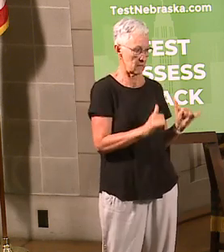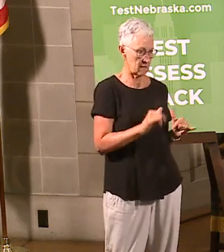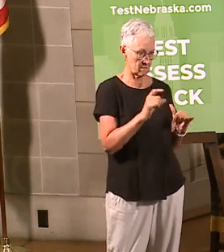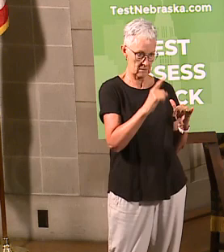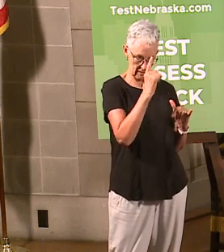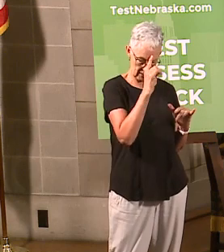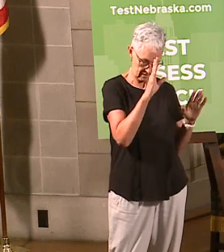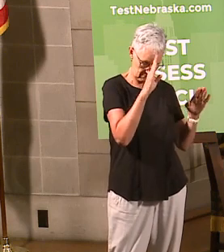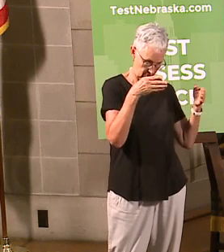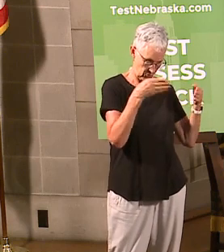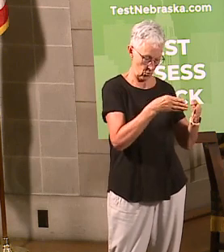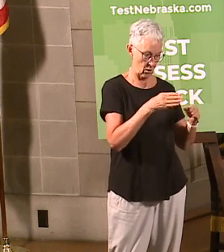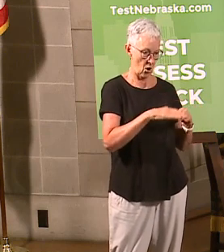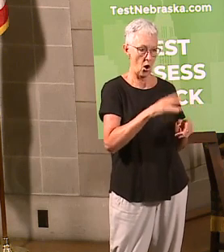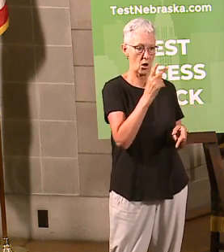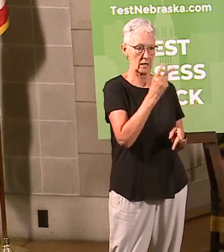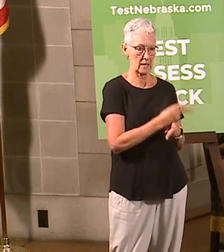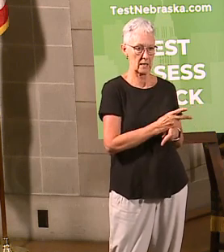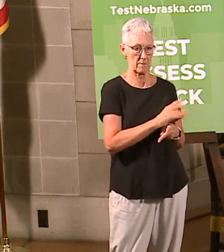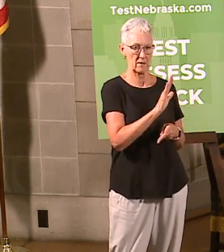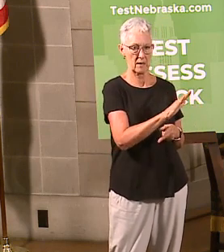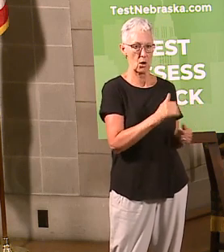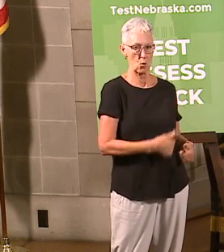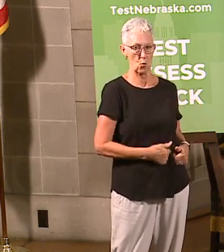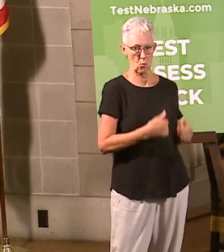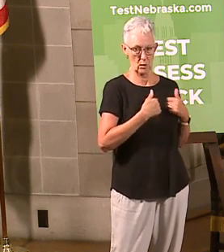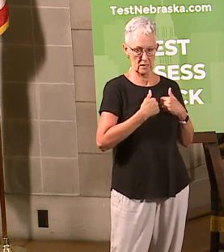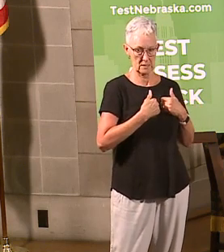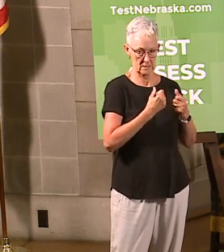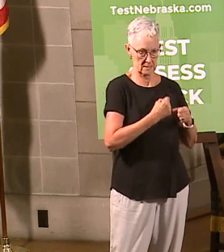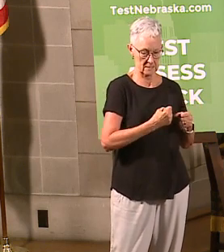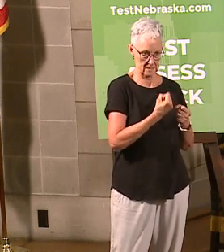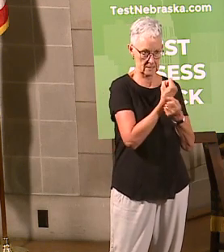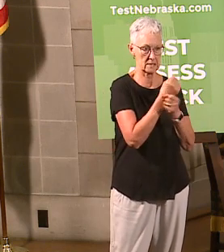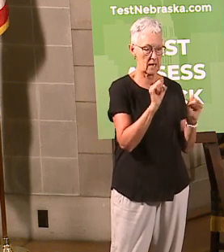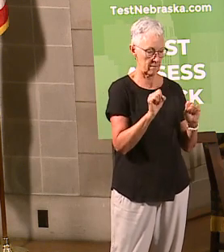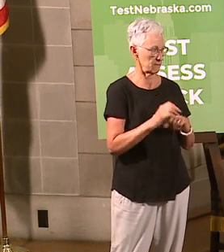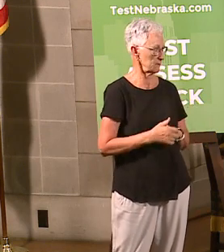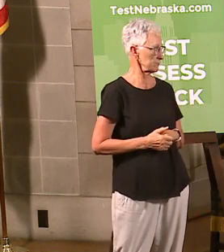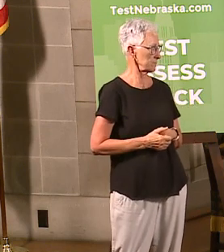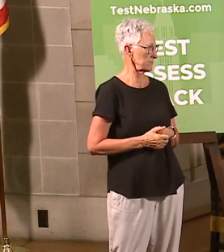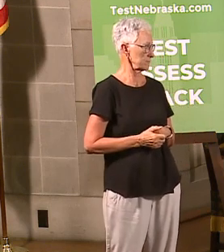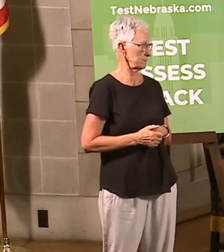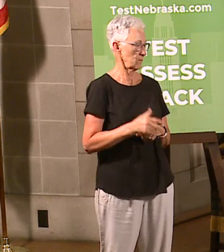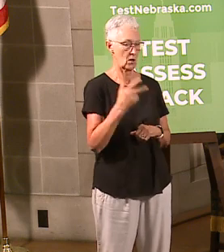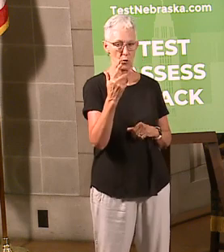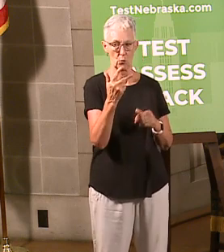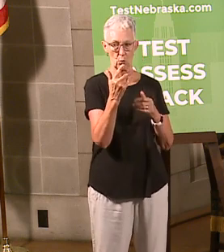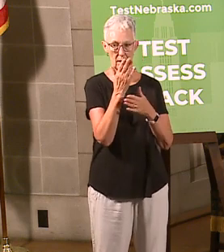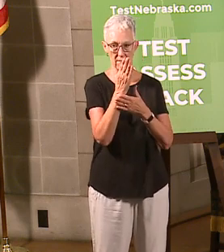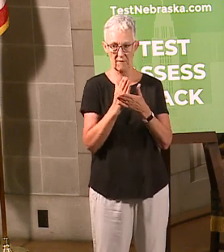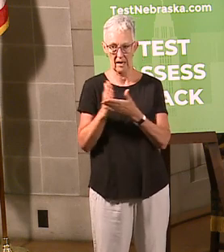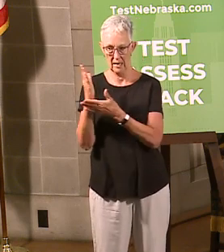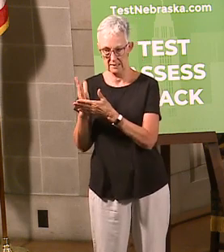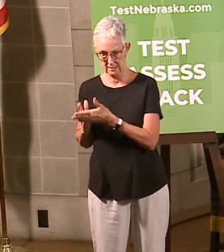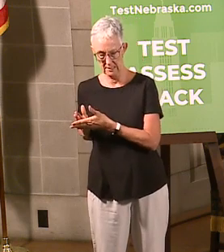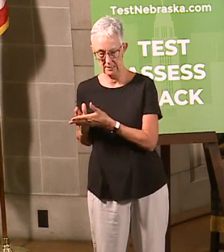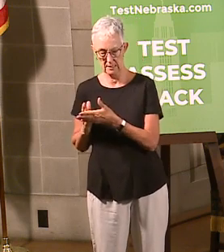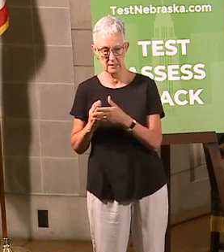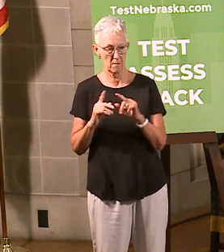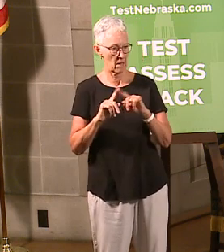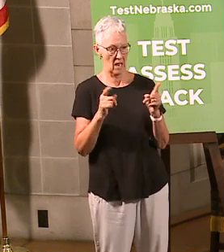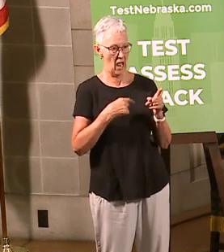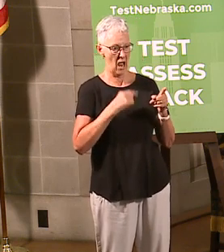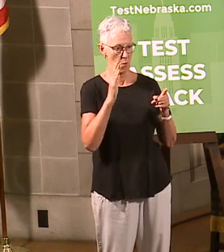So I'm going to go in short as to the 3 phases, just in summary, but there's more details in the plan that'll